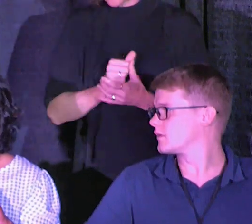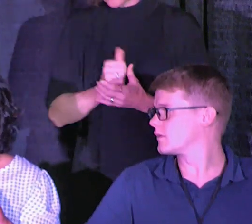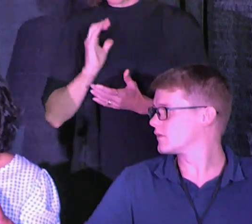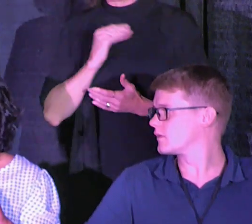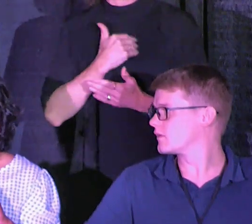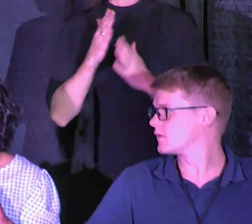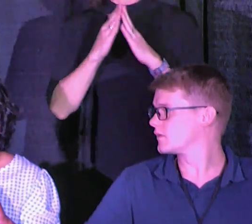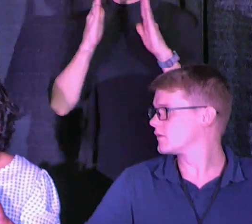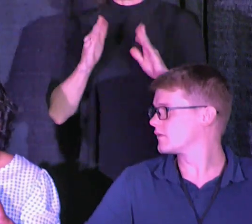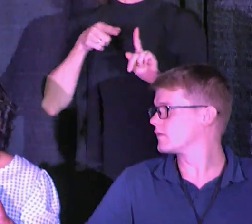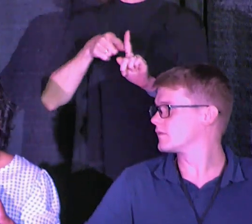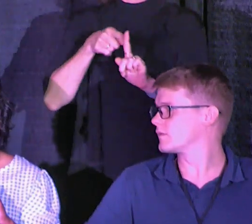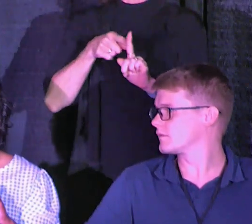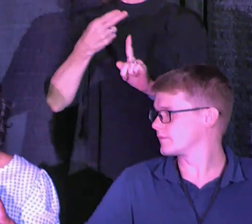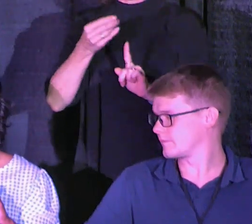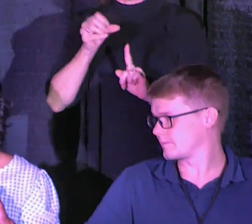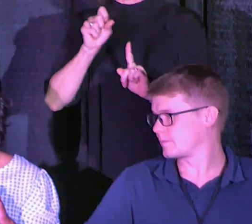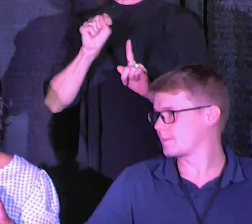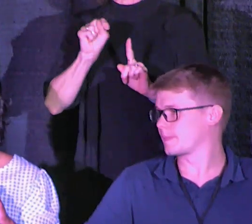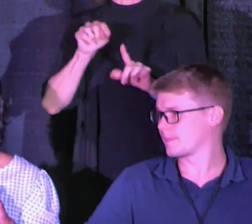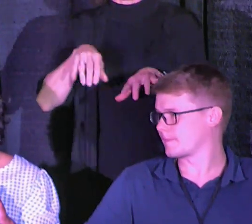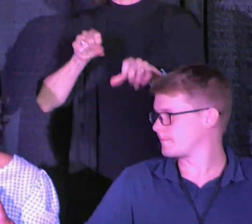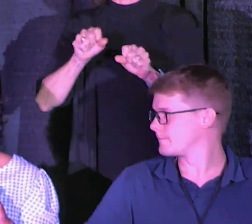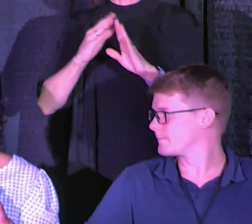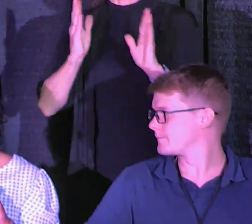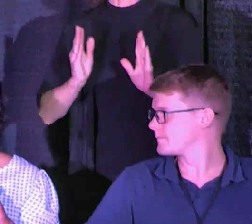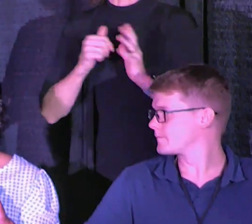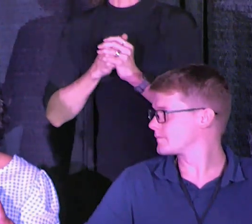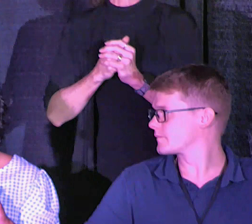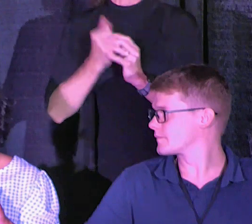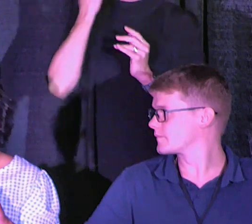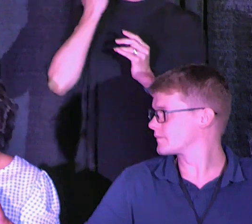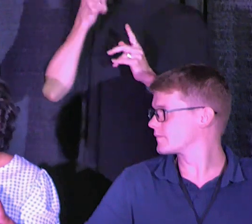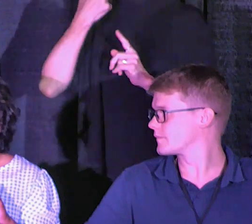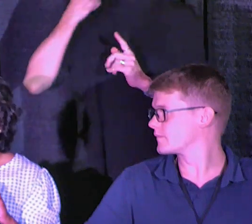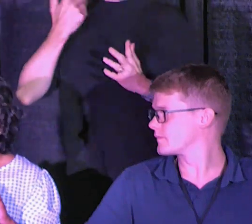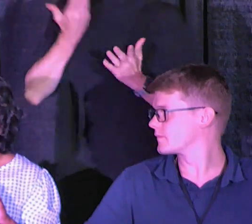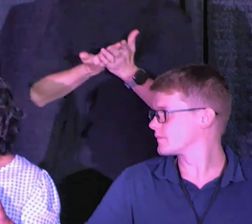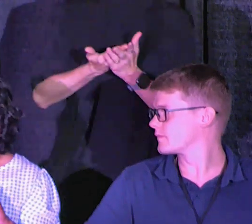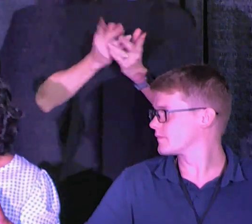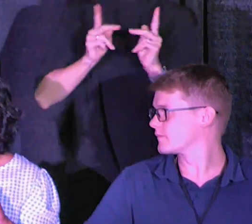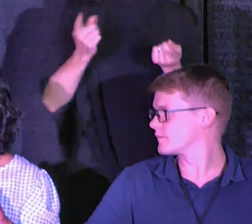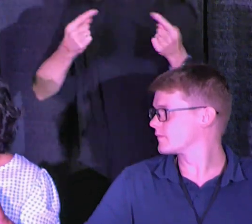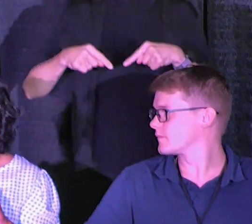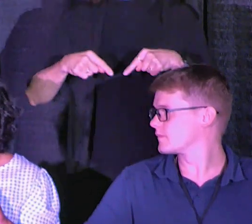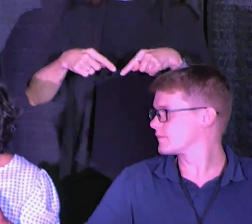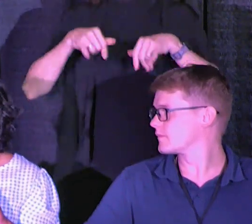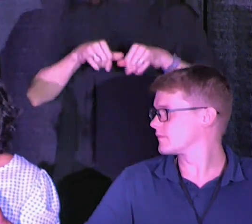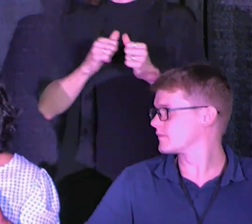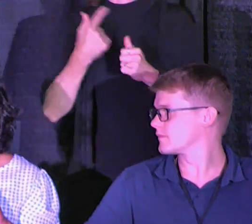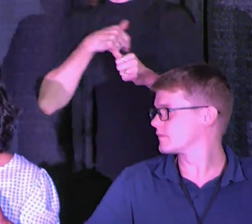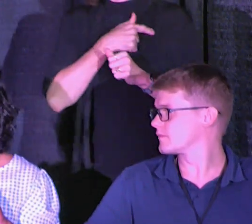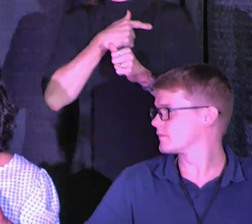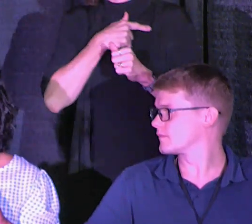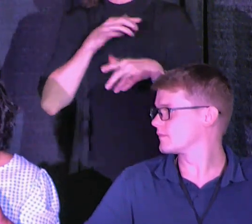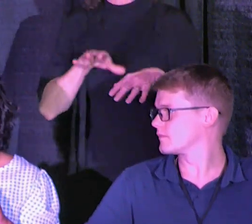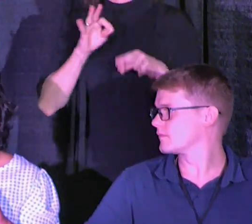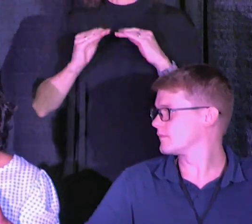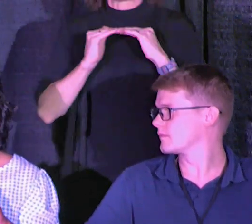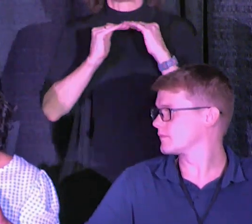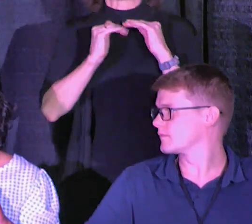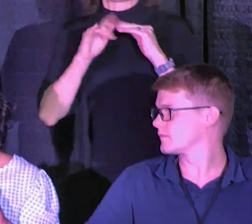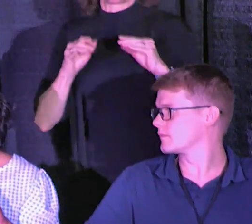as a host. When folks were arriving, they would stay with us until they found stability and they would move on. And in